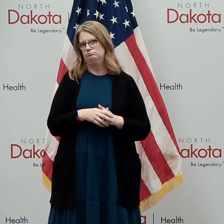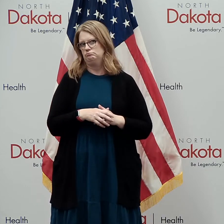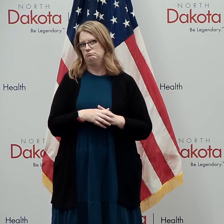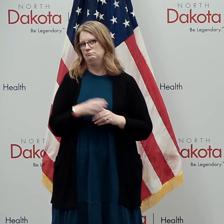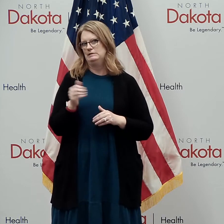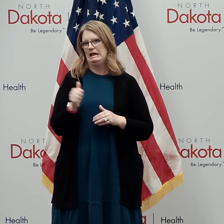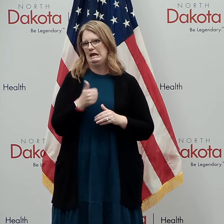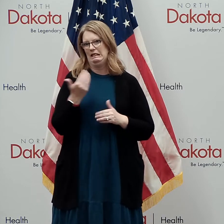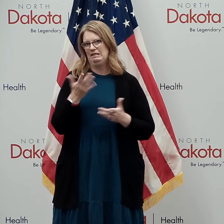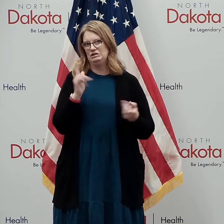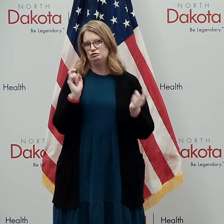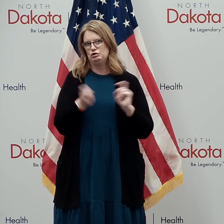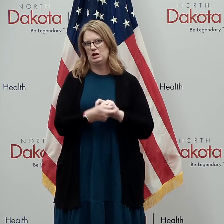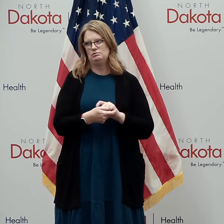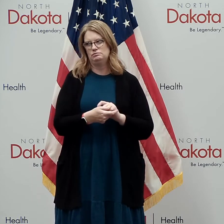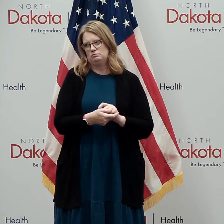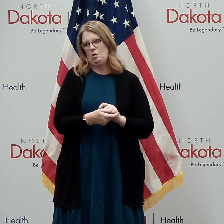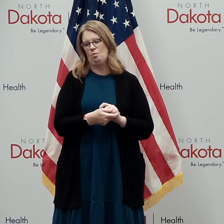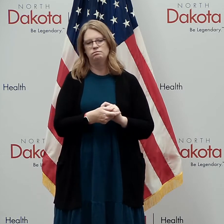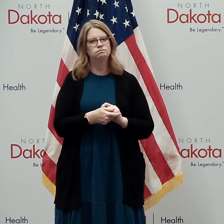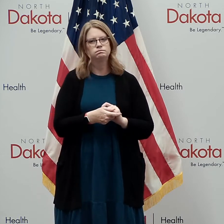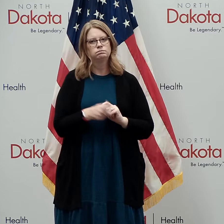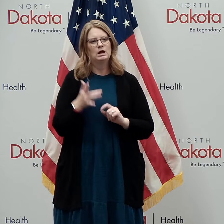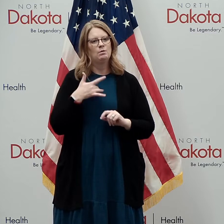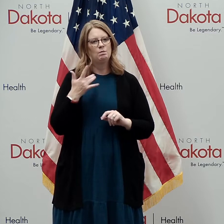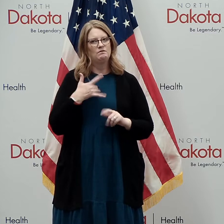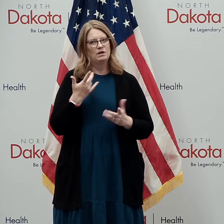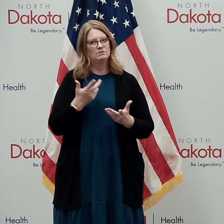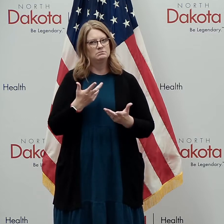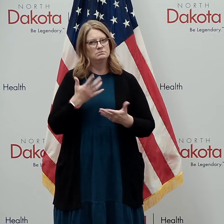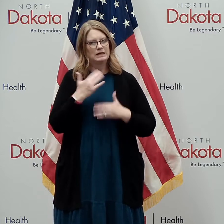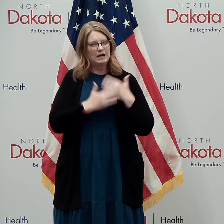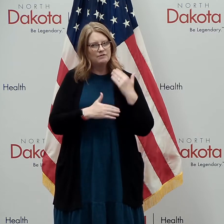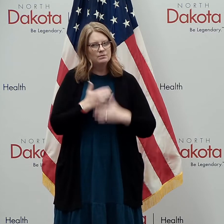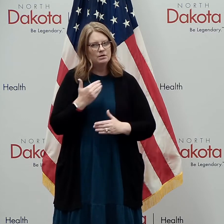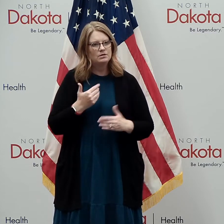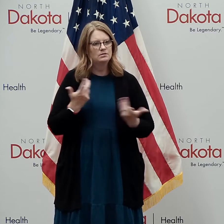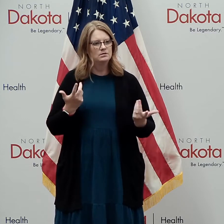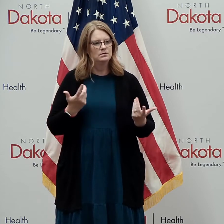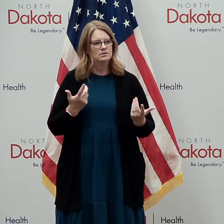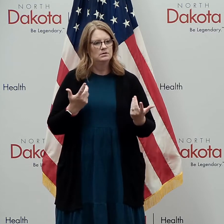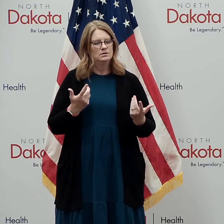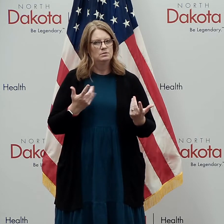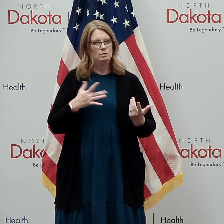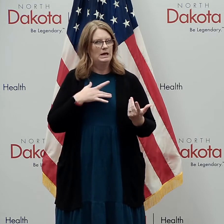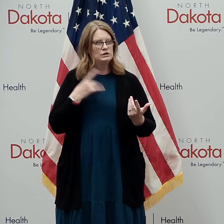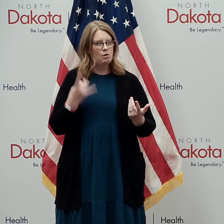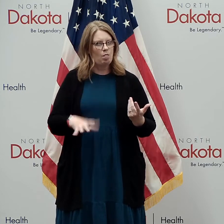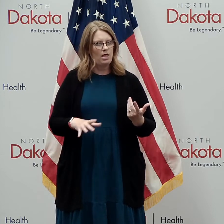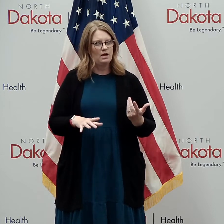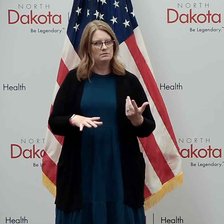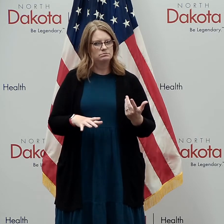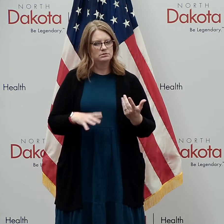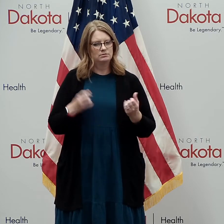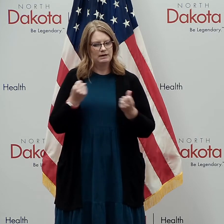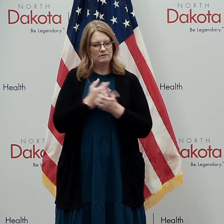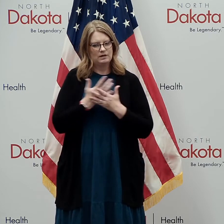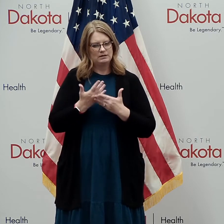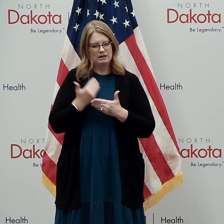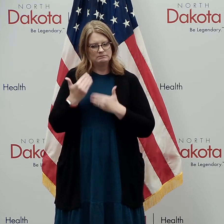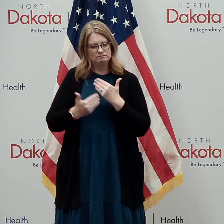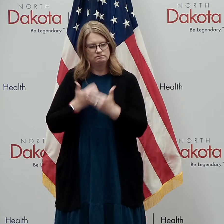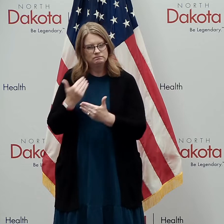changed dramatically. We're just, again, we feel good about where we are, but we don't like necessarily the direction we're going. And so, again, we want